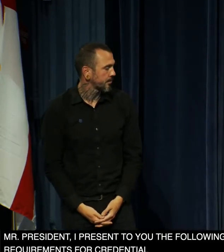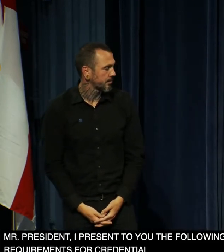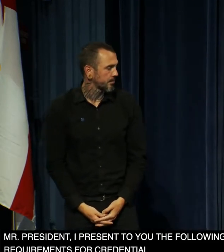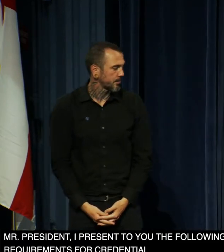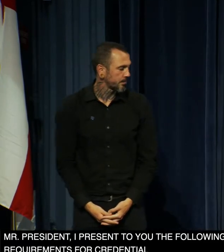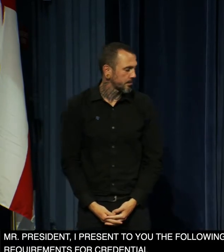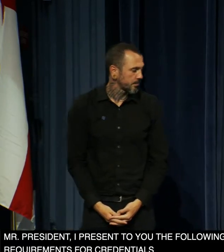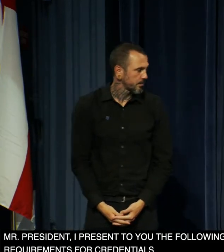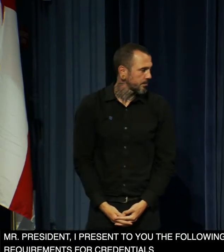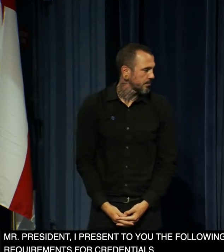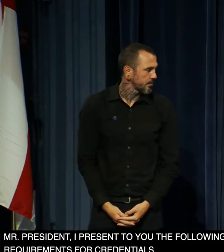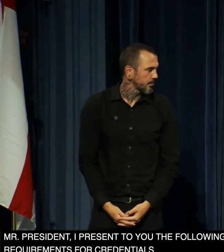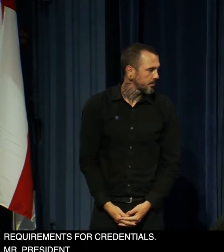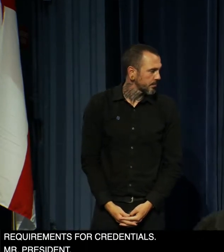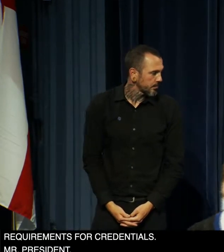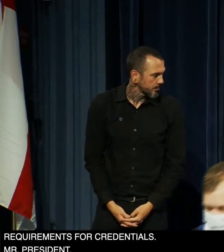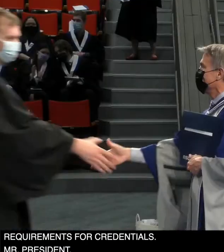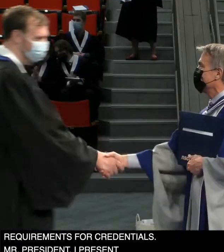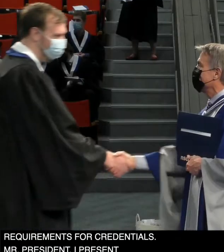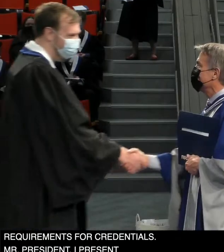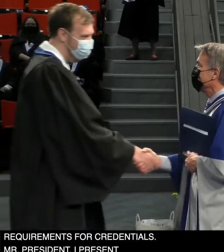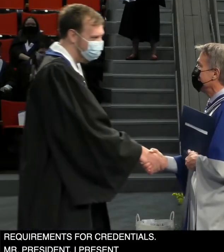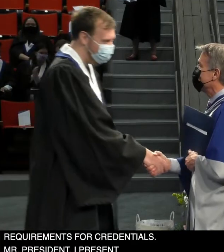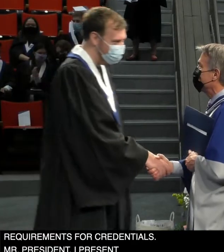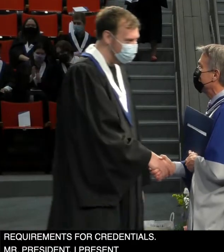Jennifer Miller.